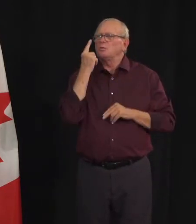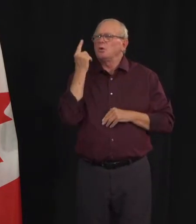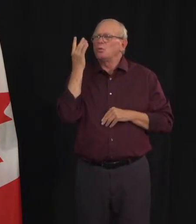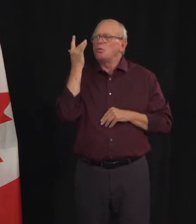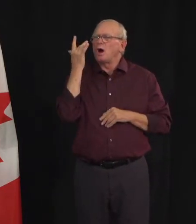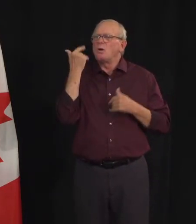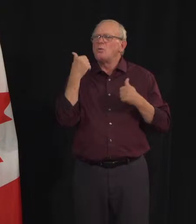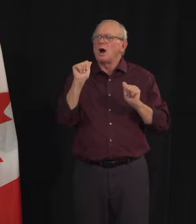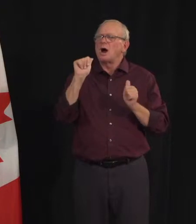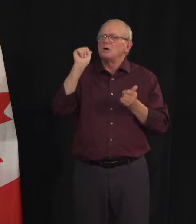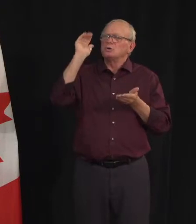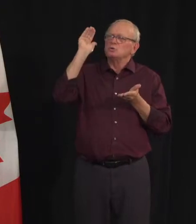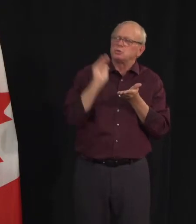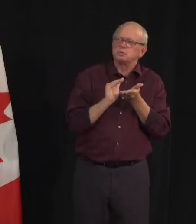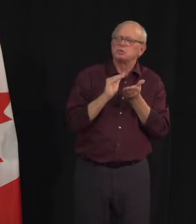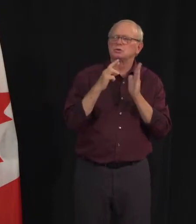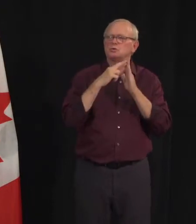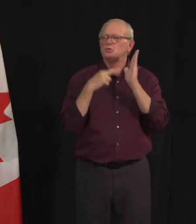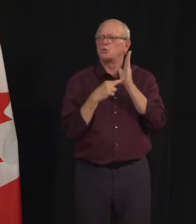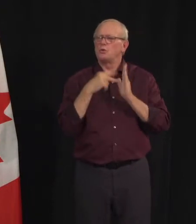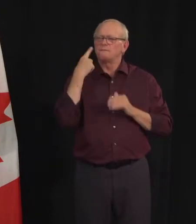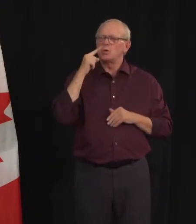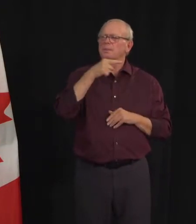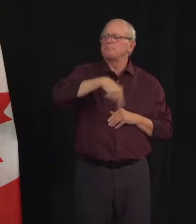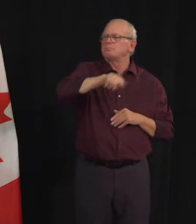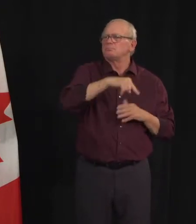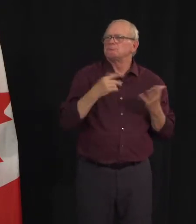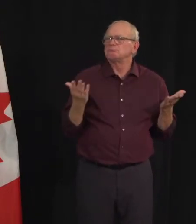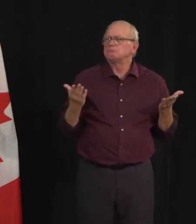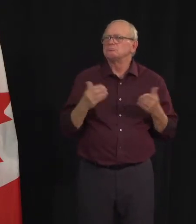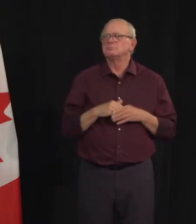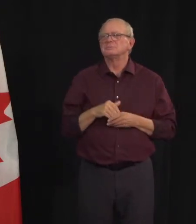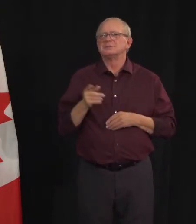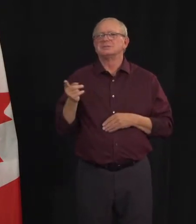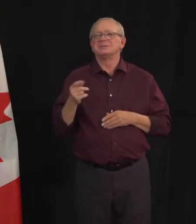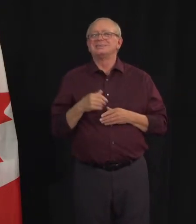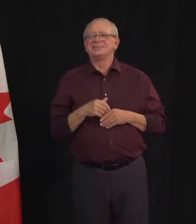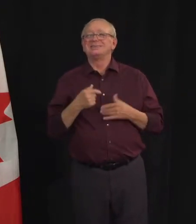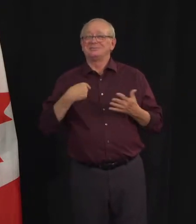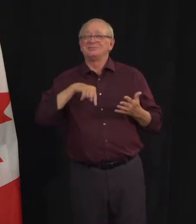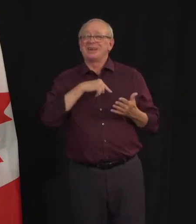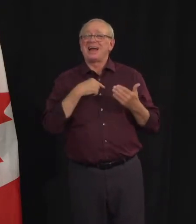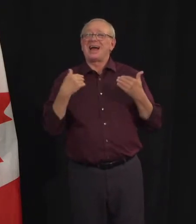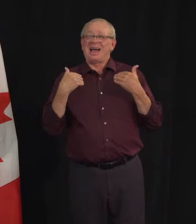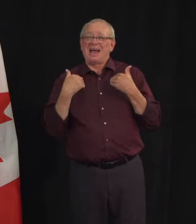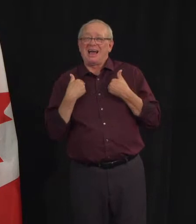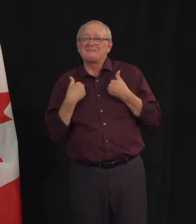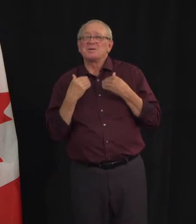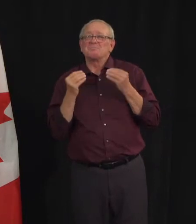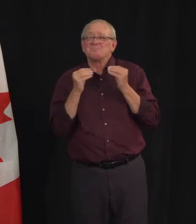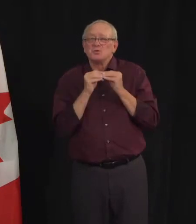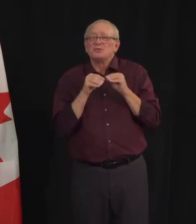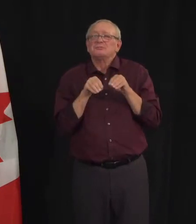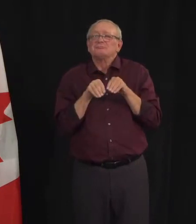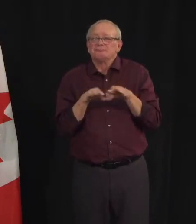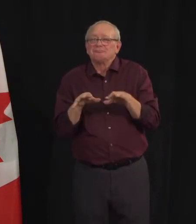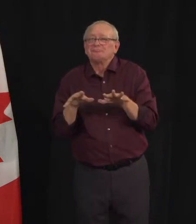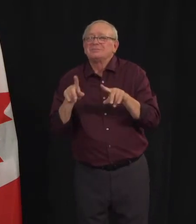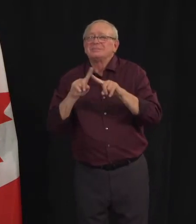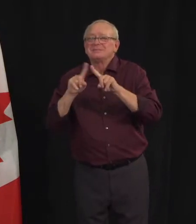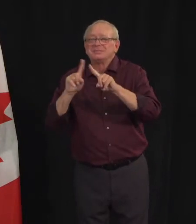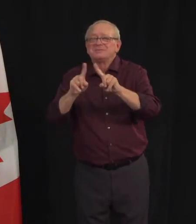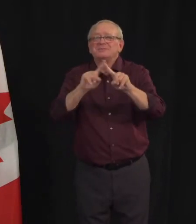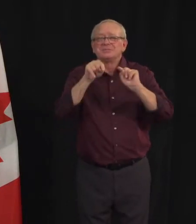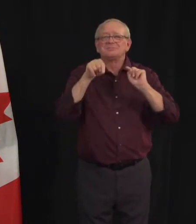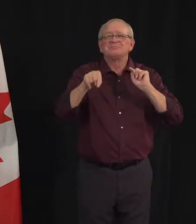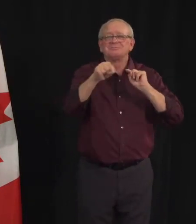We do have a long list, unfortunately, of outbreaks in facilities. The majority of those facilities,